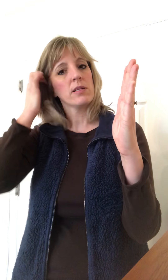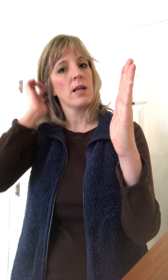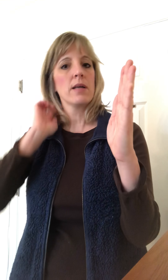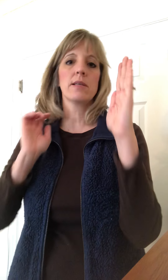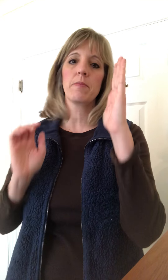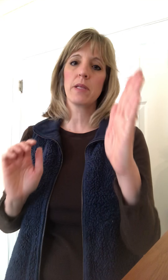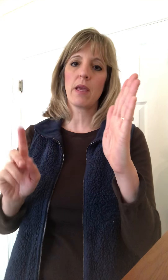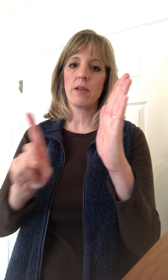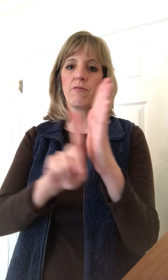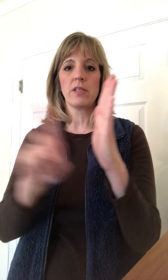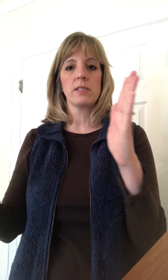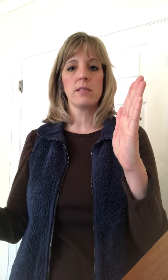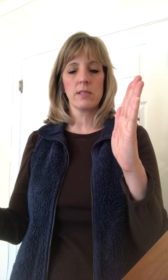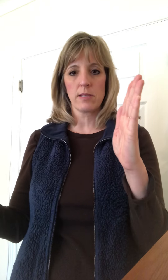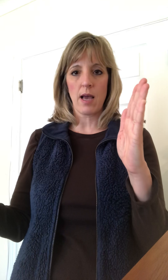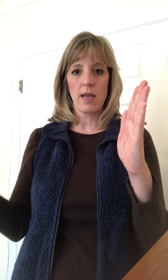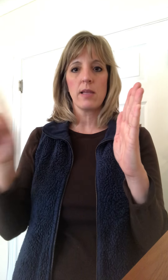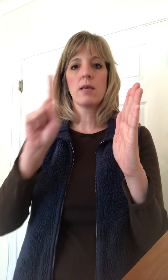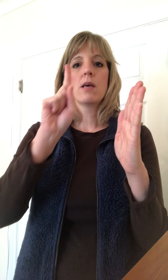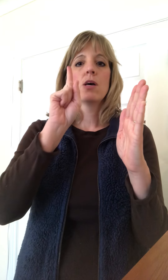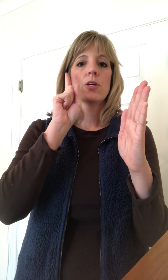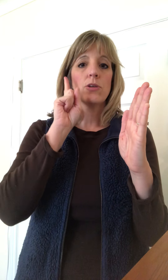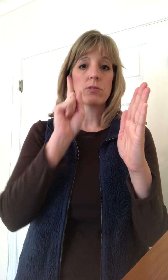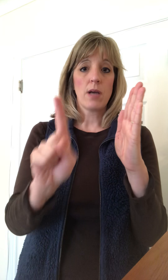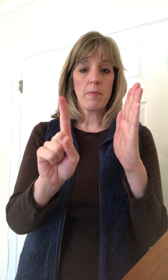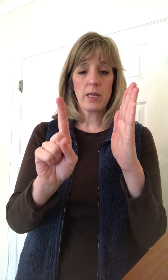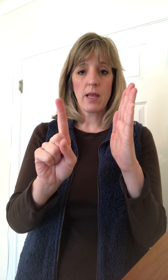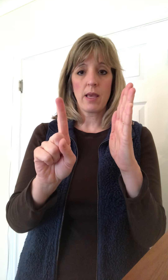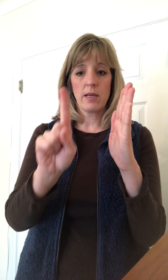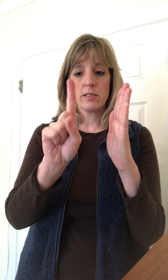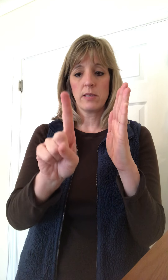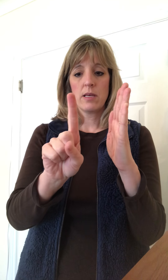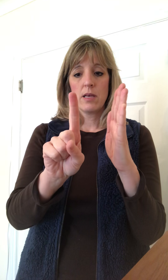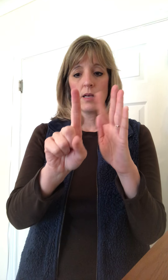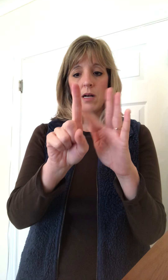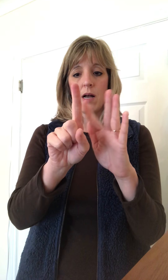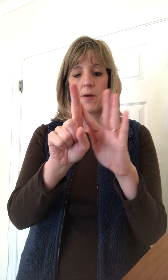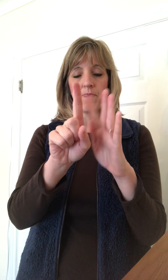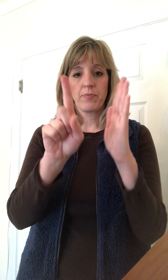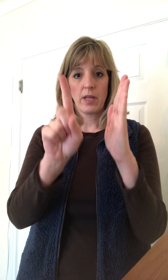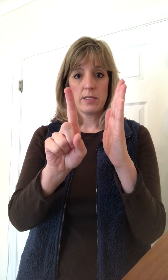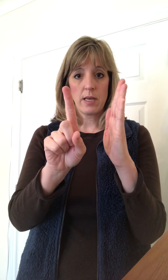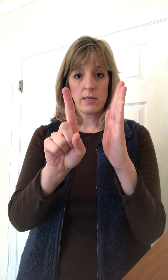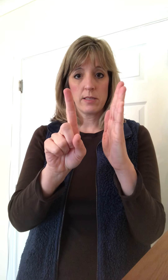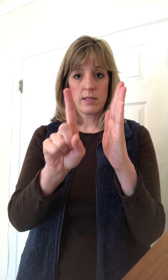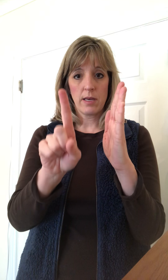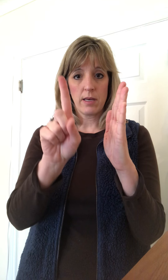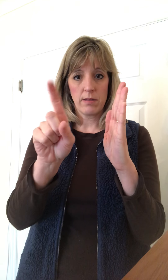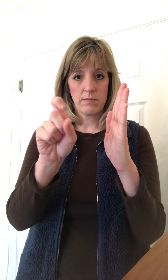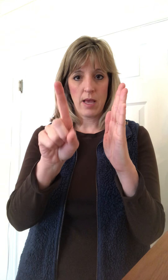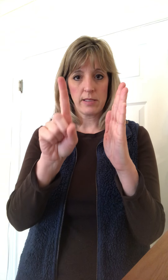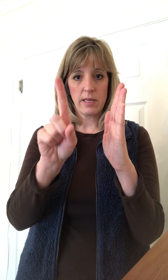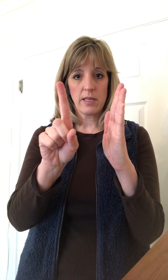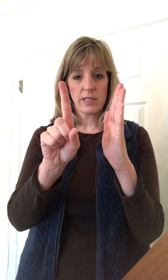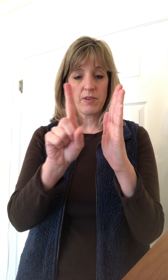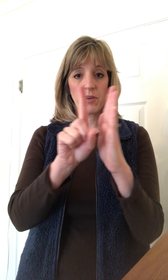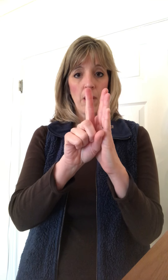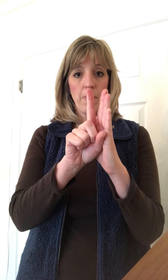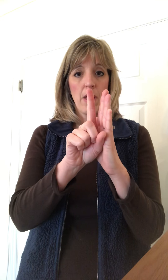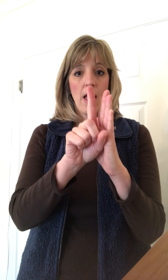non-dominant hand faces to the side. Your dominant hand has the index finger up and